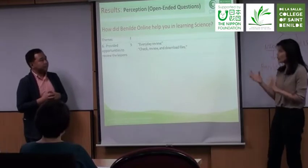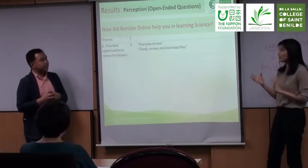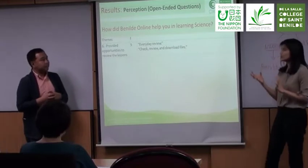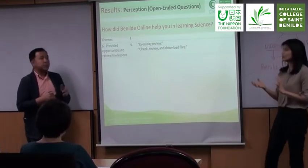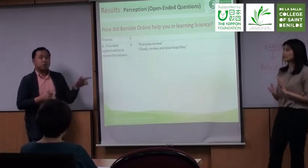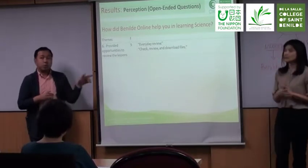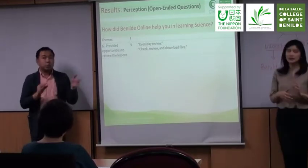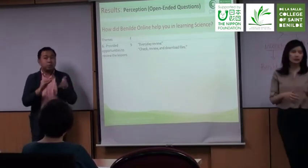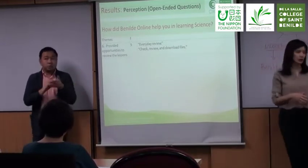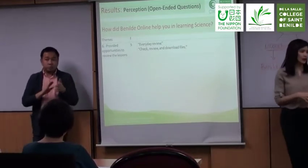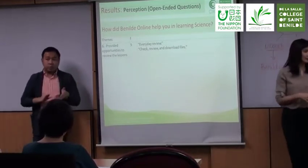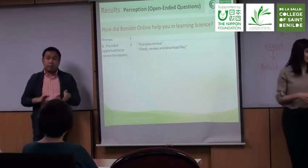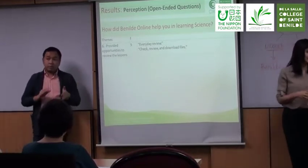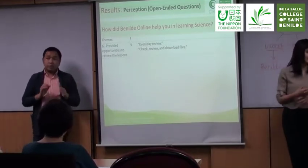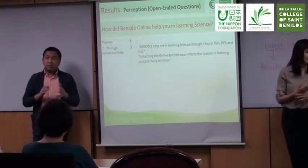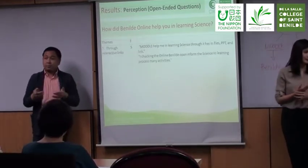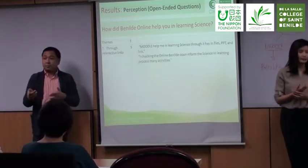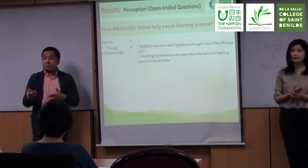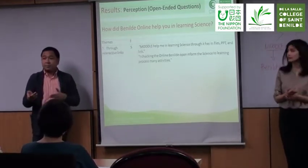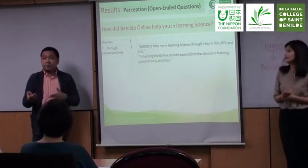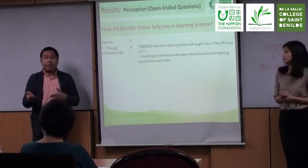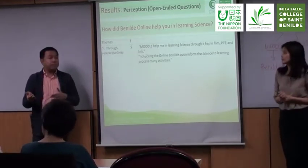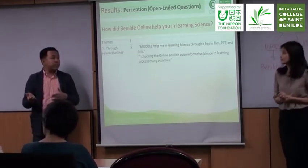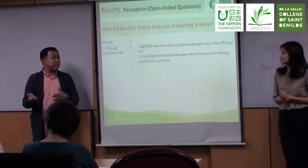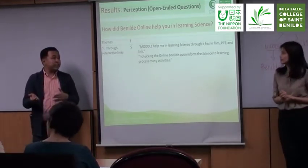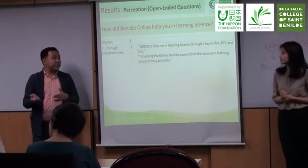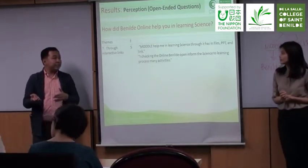they actually want from Binilk Online.